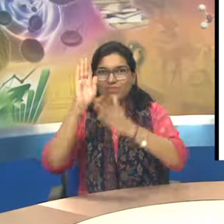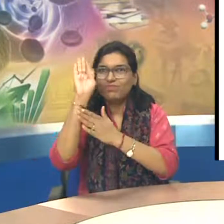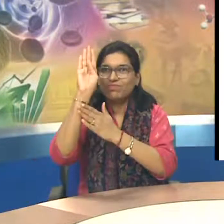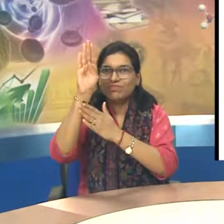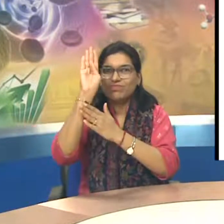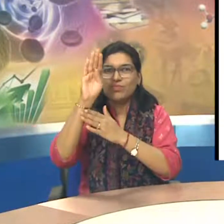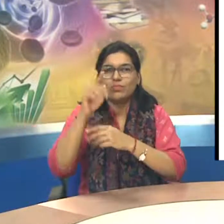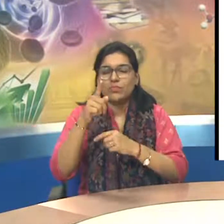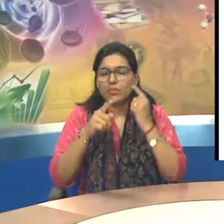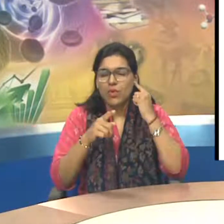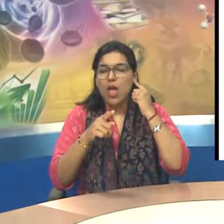communicate